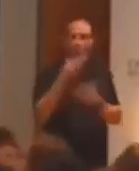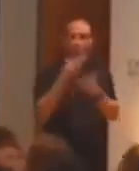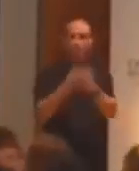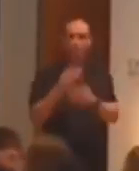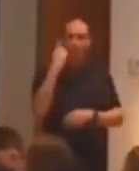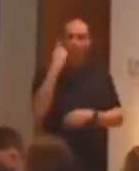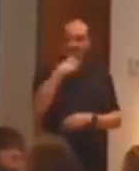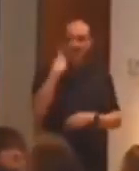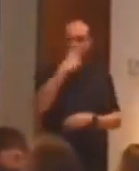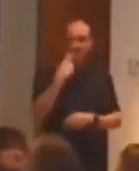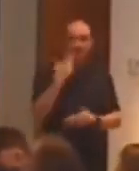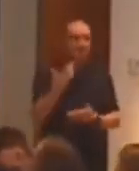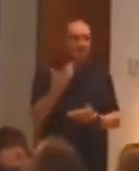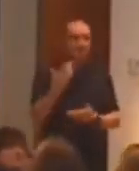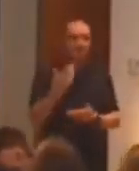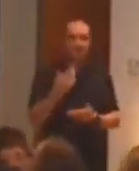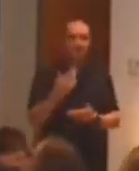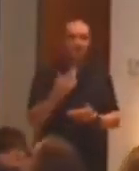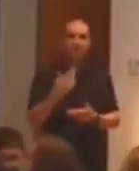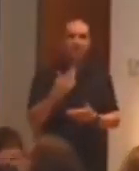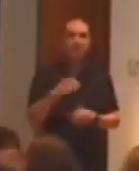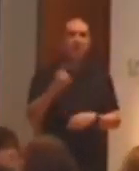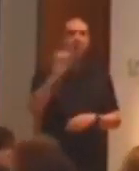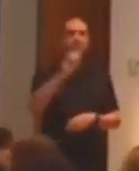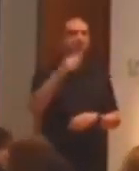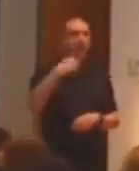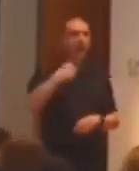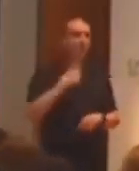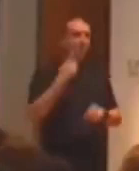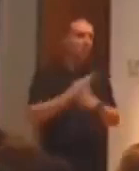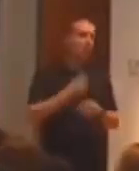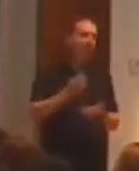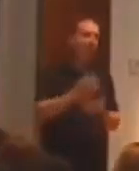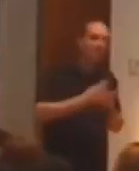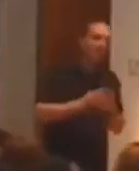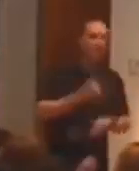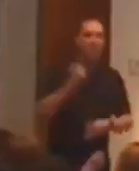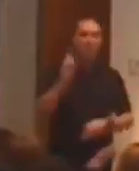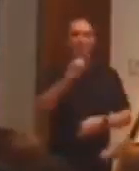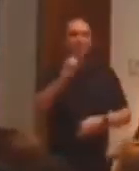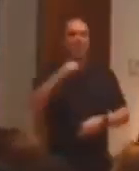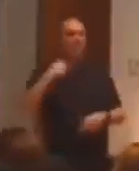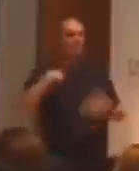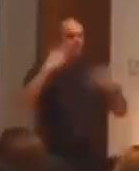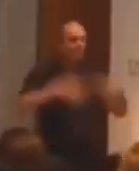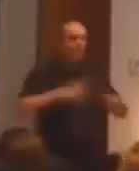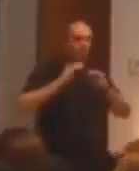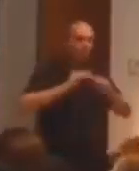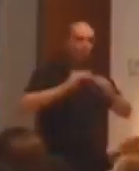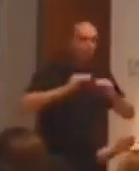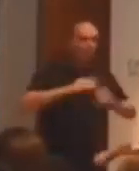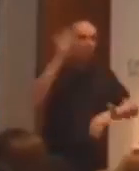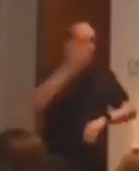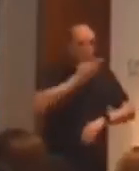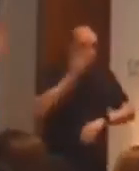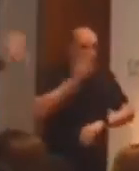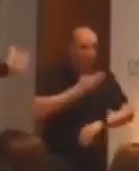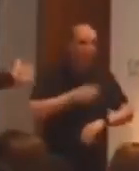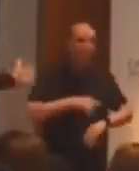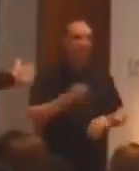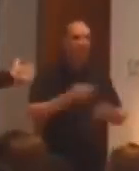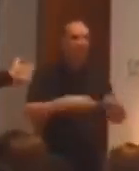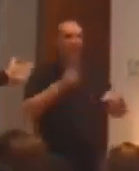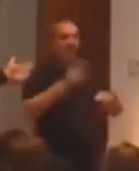Okay, what I'm talking about is what's been taught in schools. And if I'm about to get to a question, I